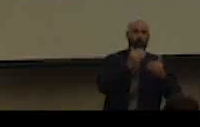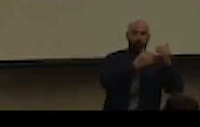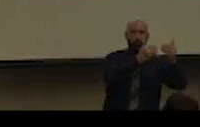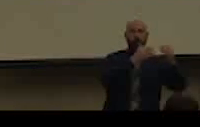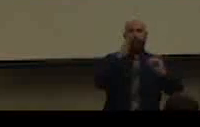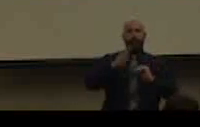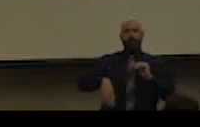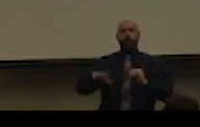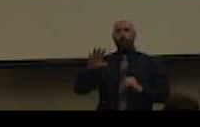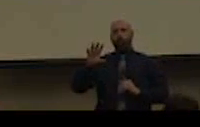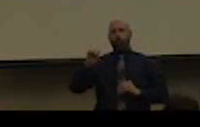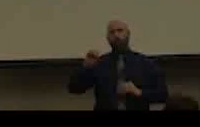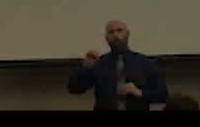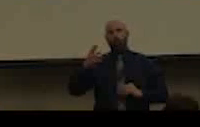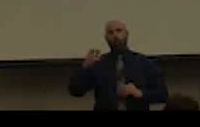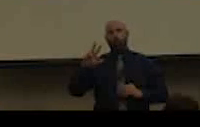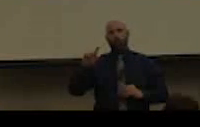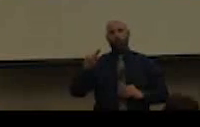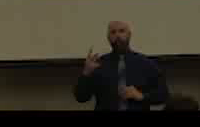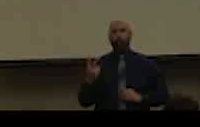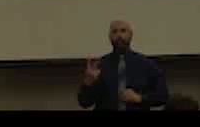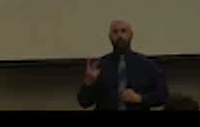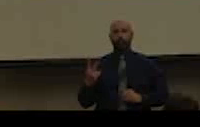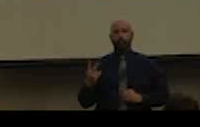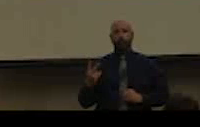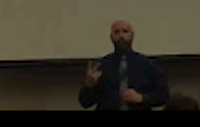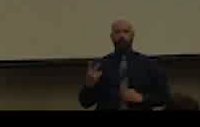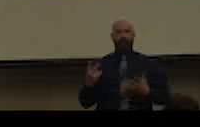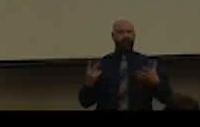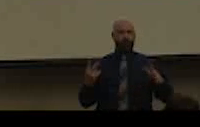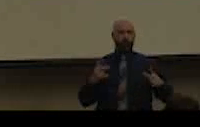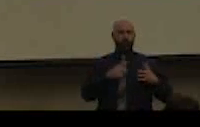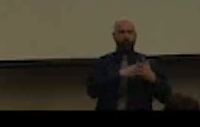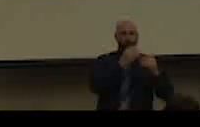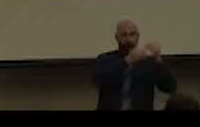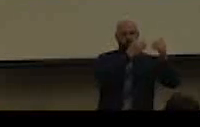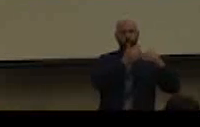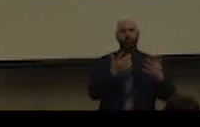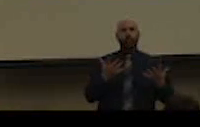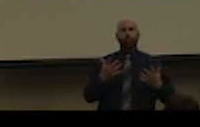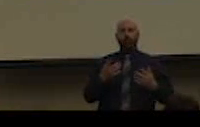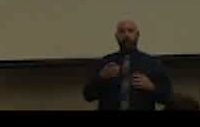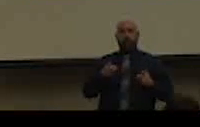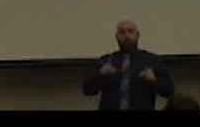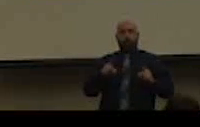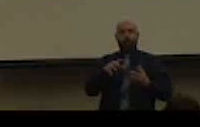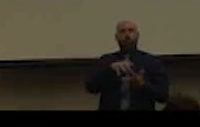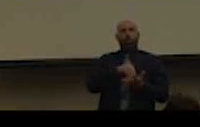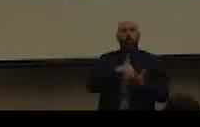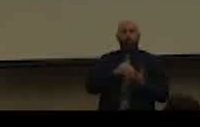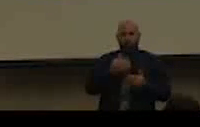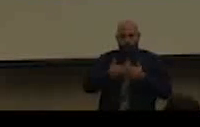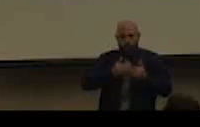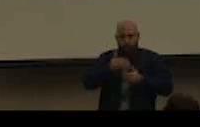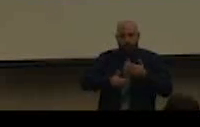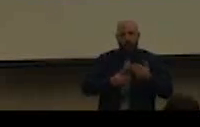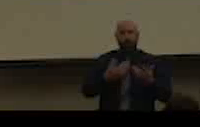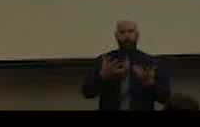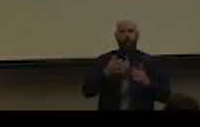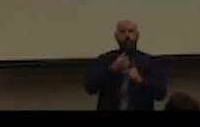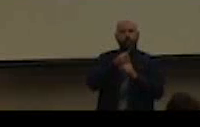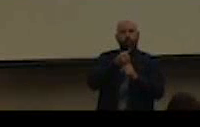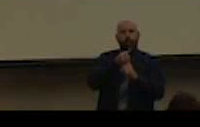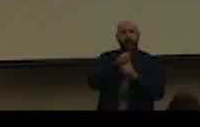build? What is that looking like? What are we learning along the way? What are they learning along the way? And what are the implications for those as we look